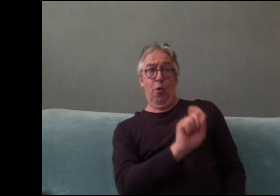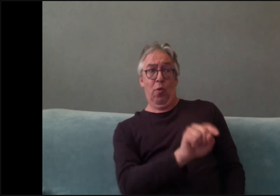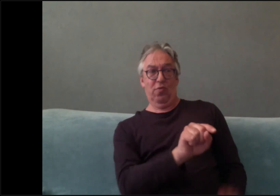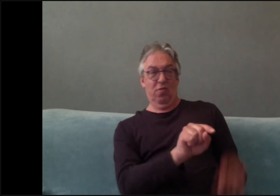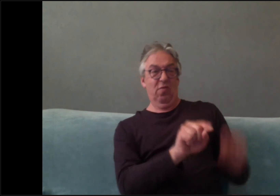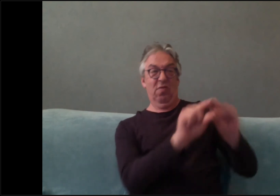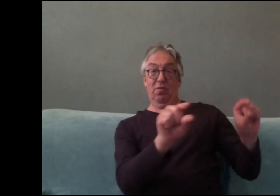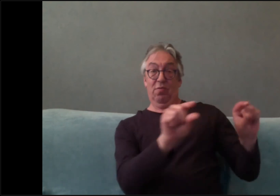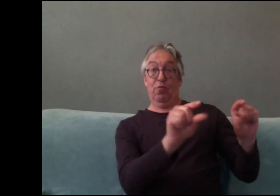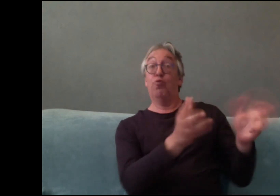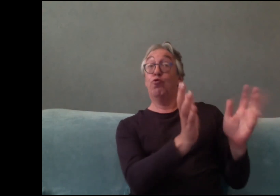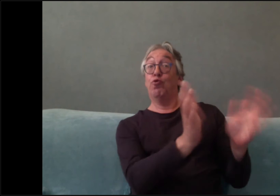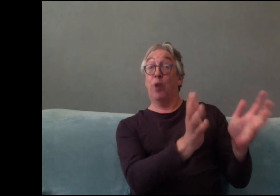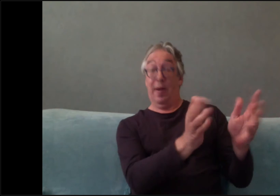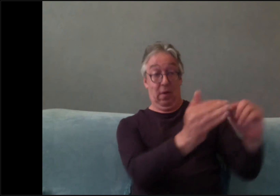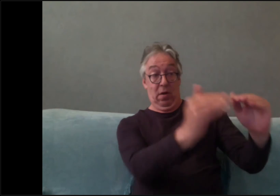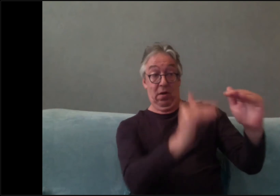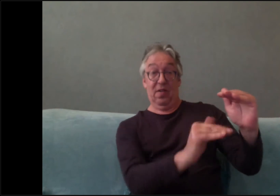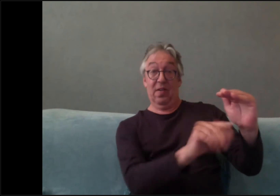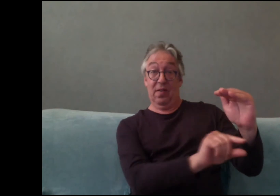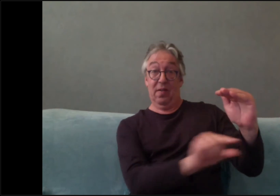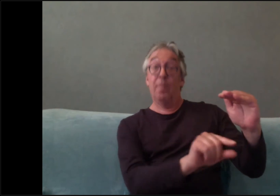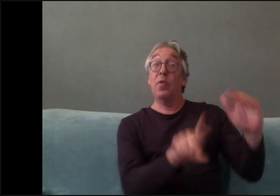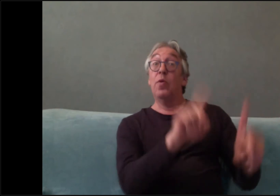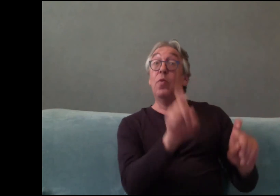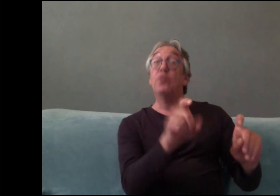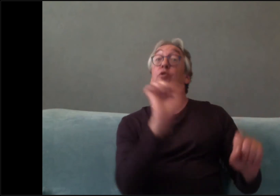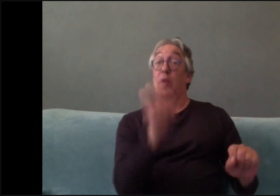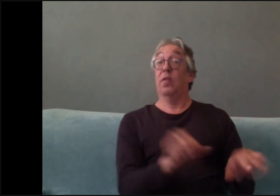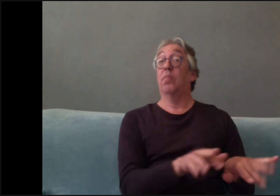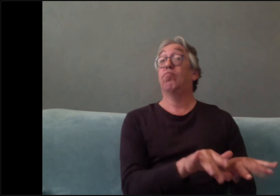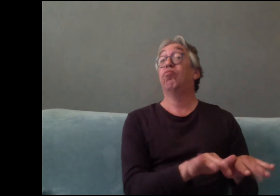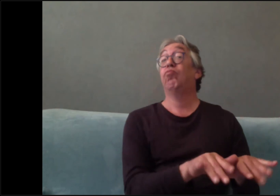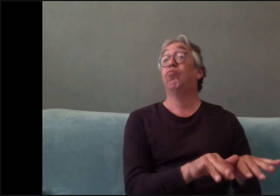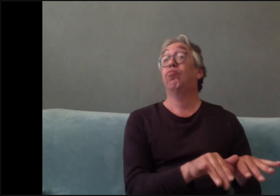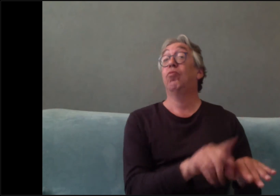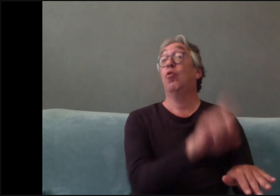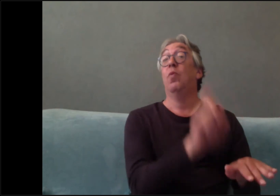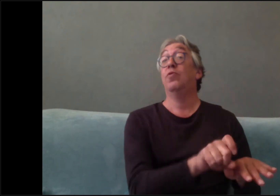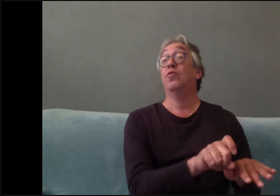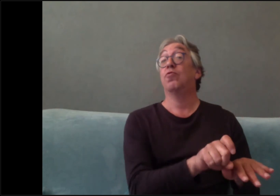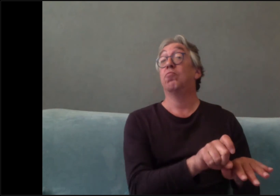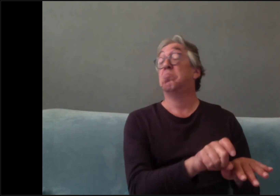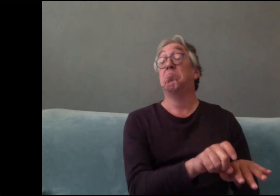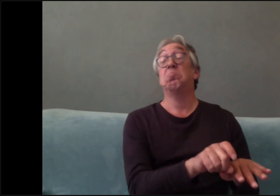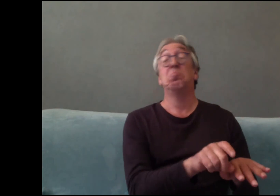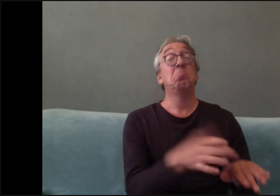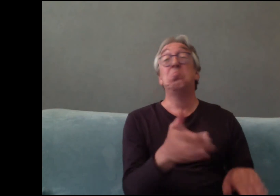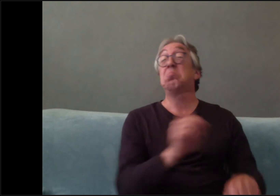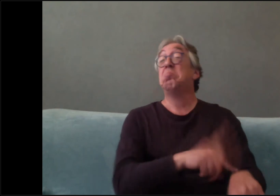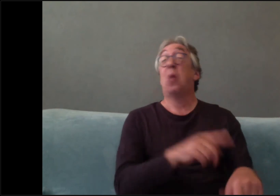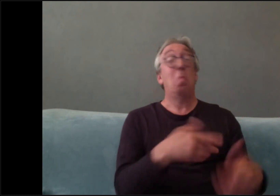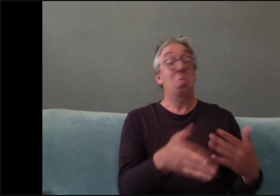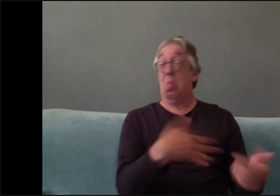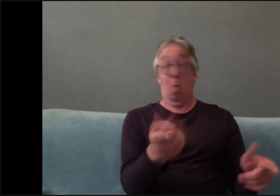the chat box, and you can ask your questions to the speakers at any time. We will do our very best to leave time at the end of the